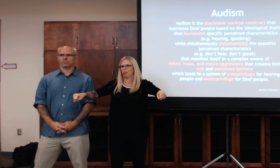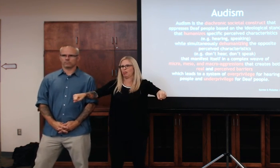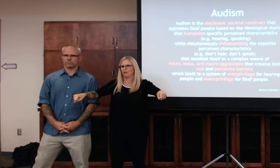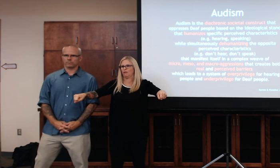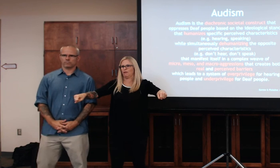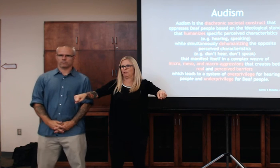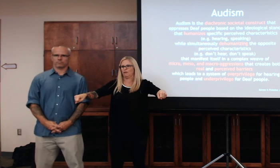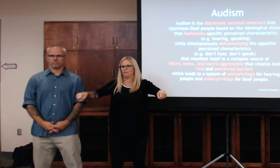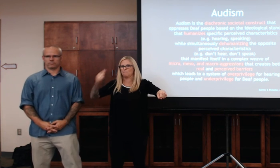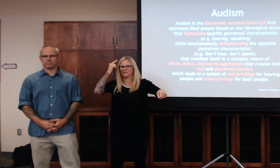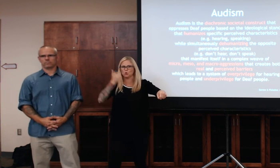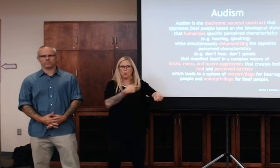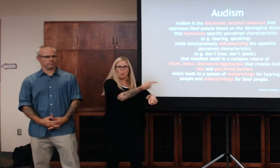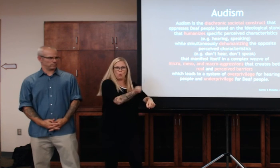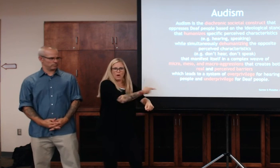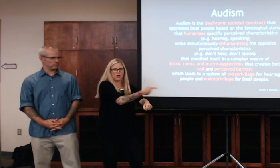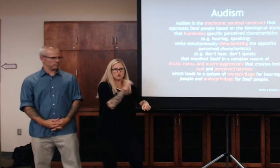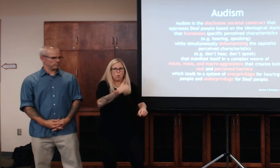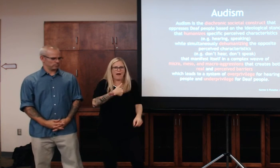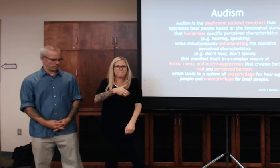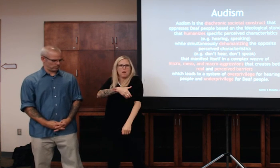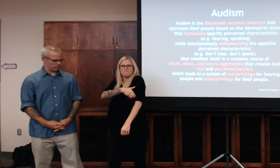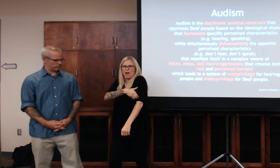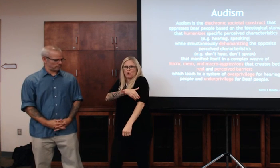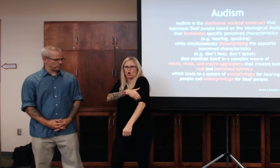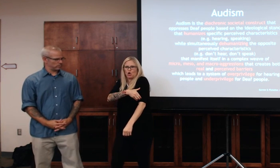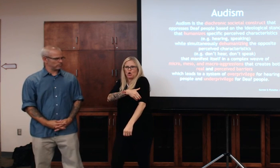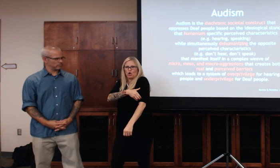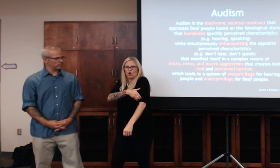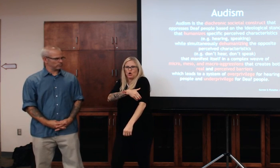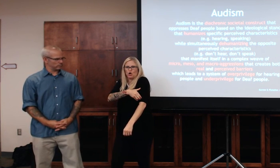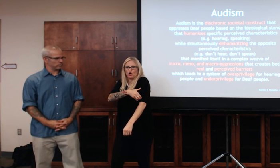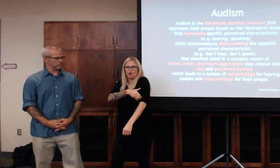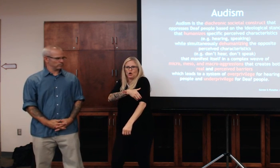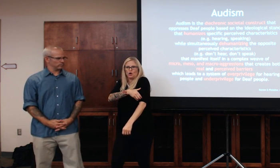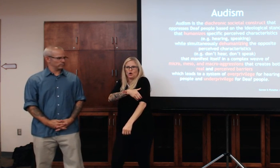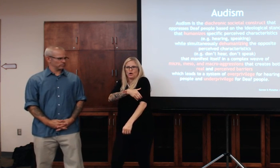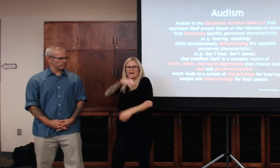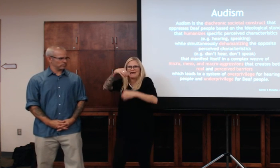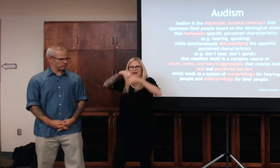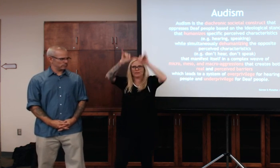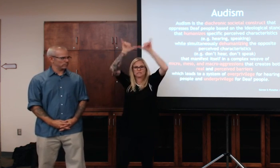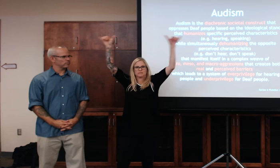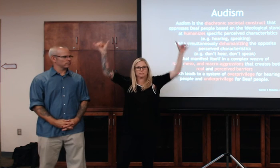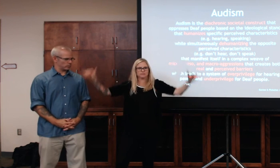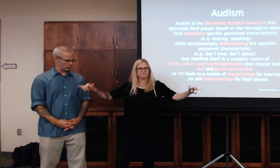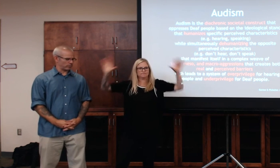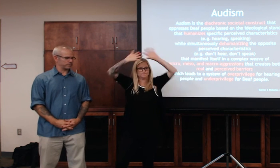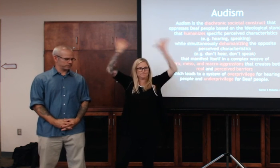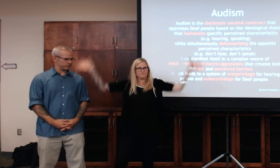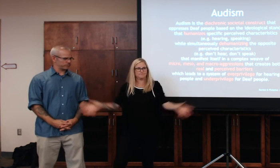possible. Because we don't have the power. We don't have the power within the